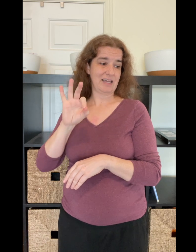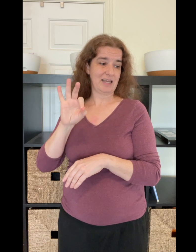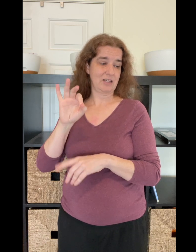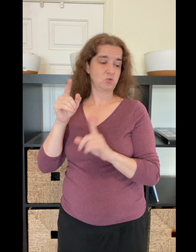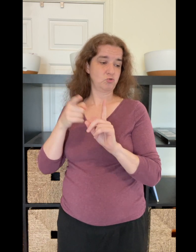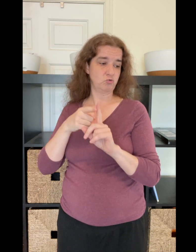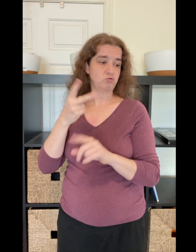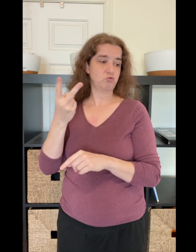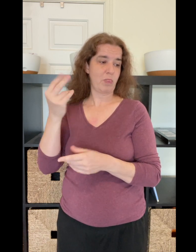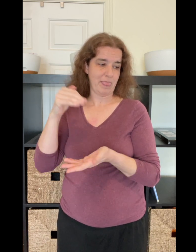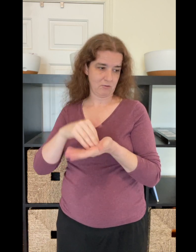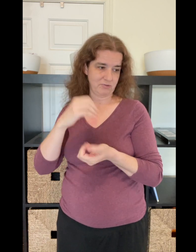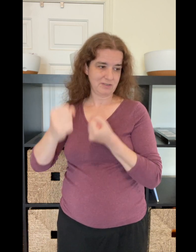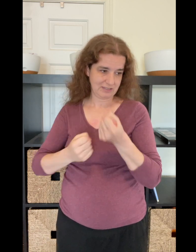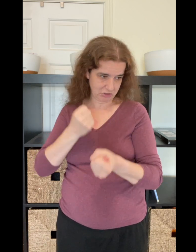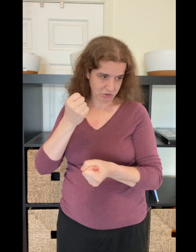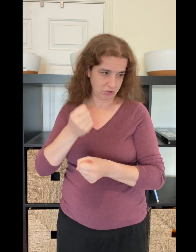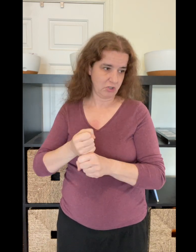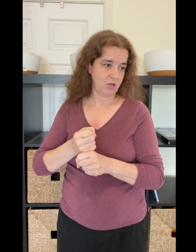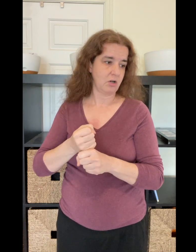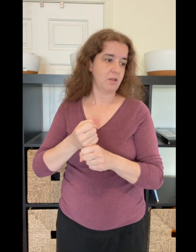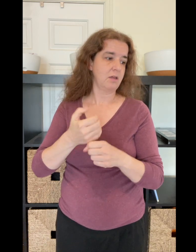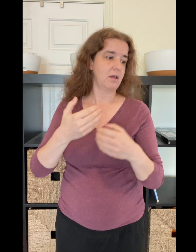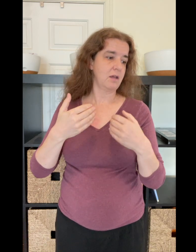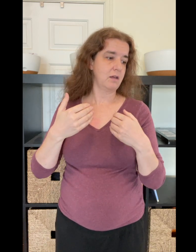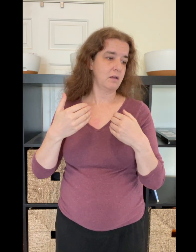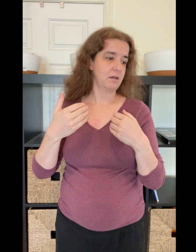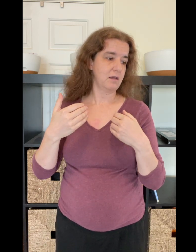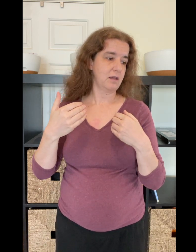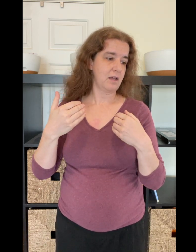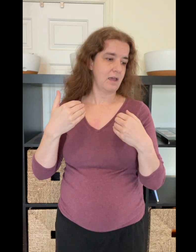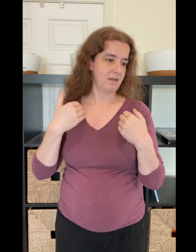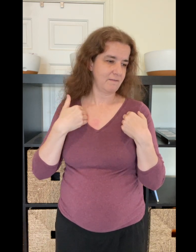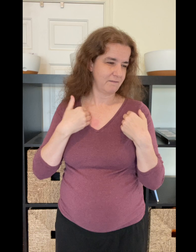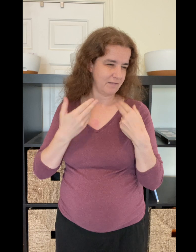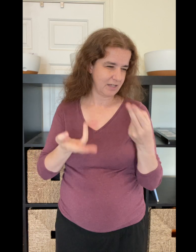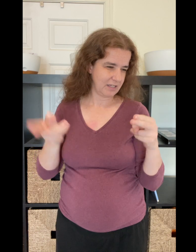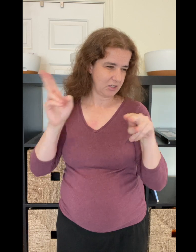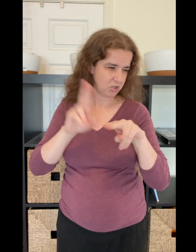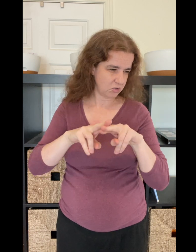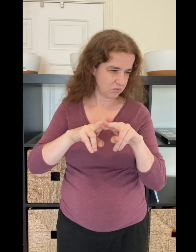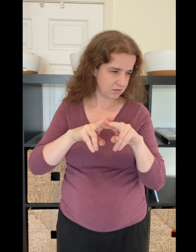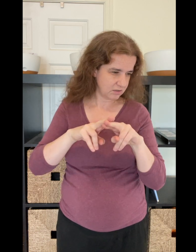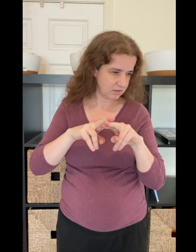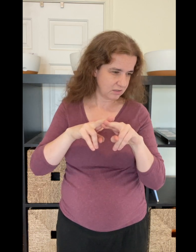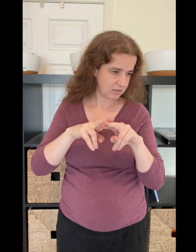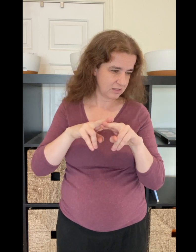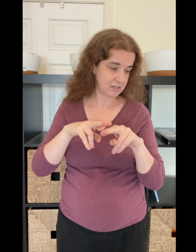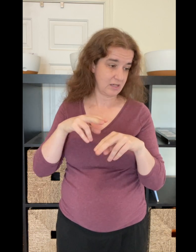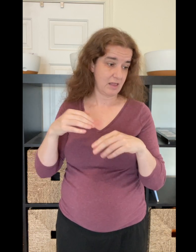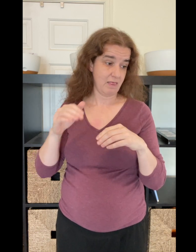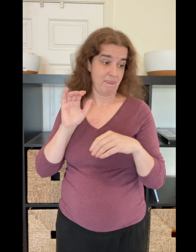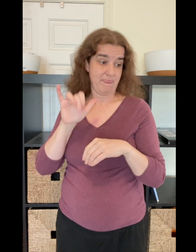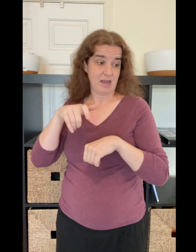that's increased from the year 1999 and 2000. There's an